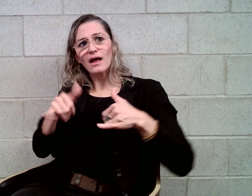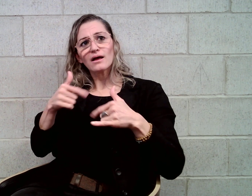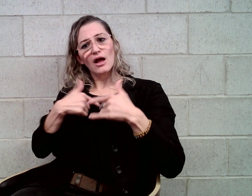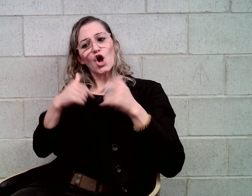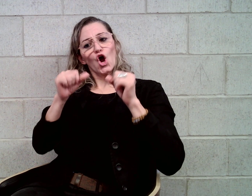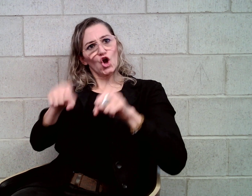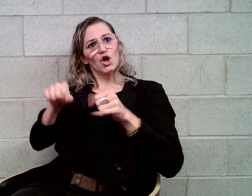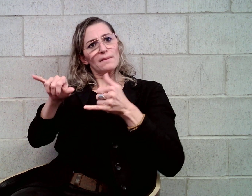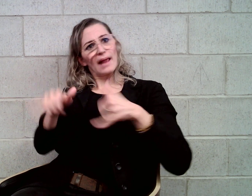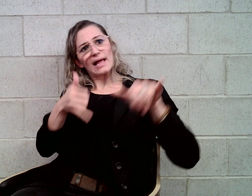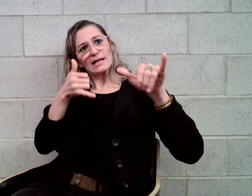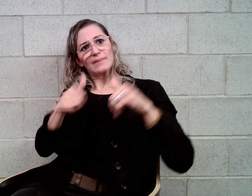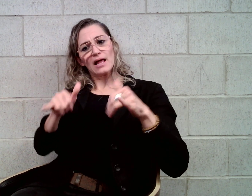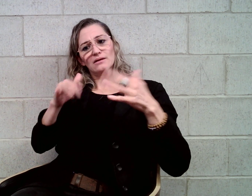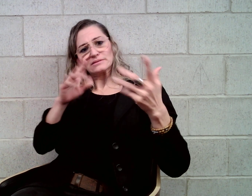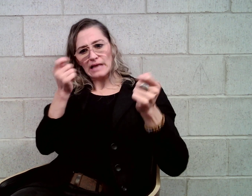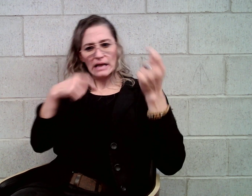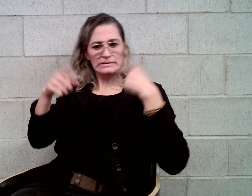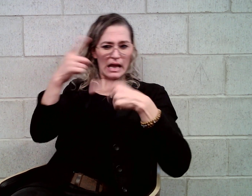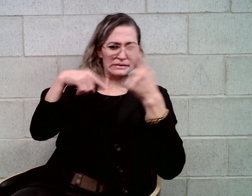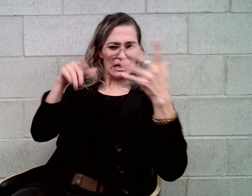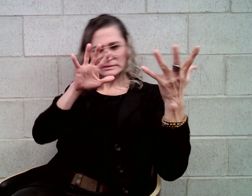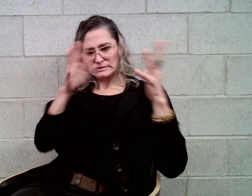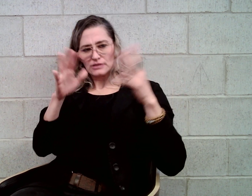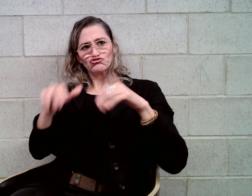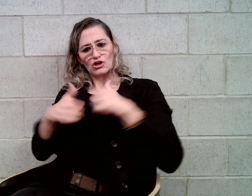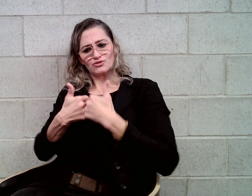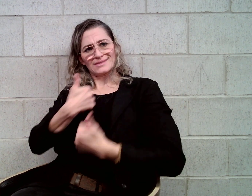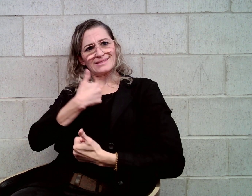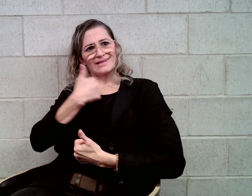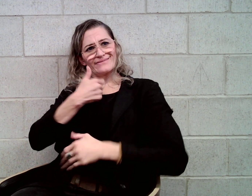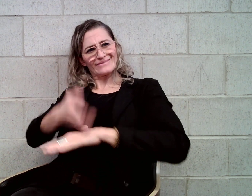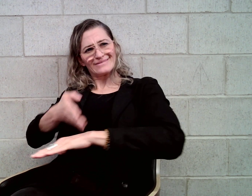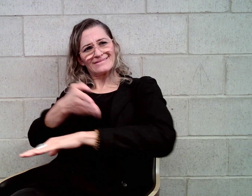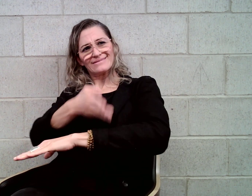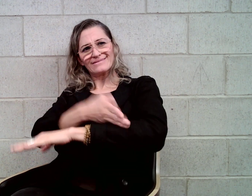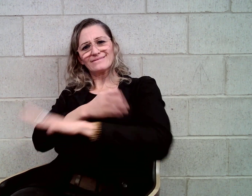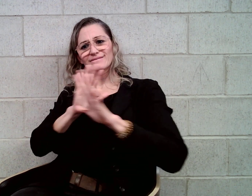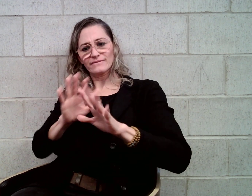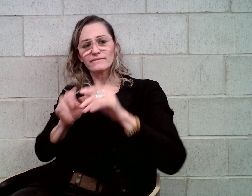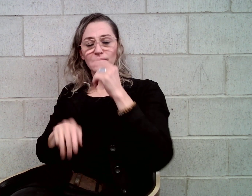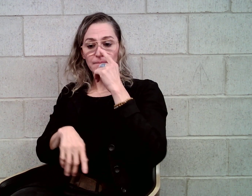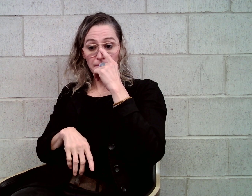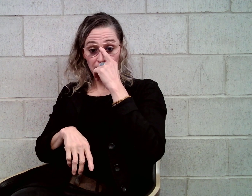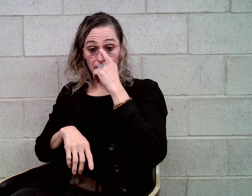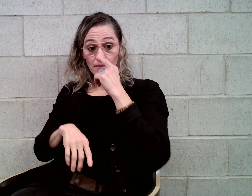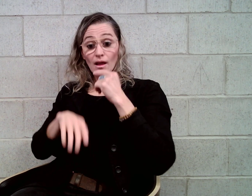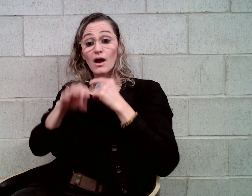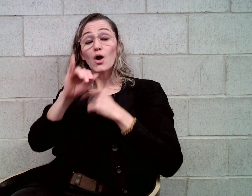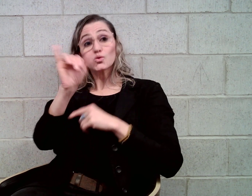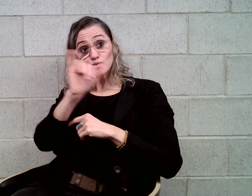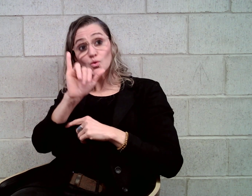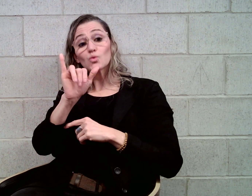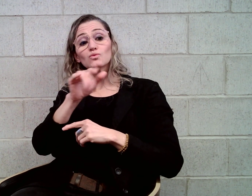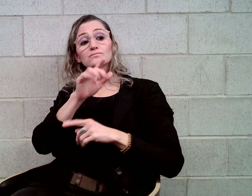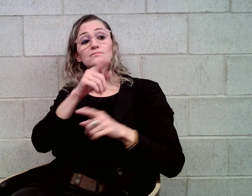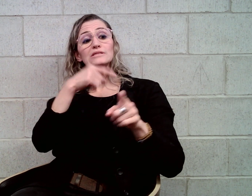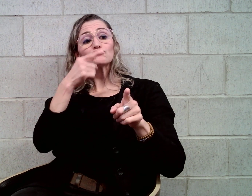was on the stage. And then once we had that, absolutely, we can play. I wanted to challenge myself to enhance the richness